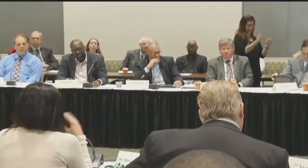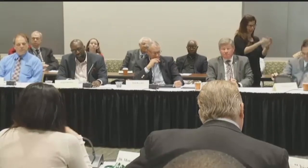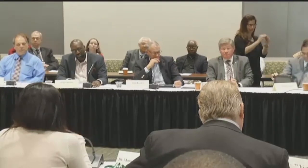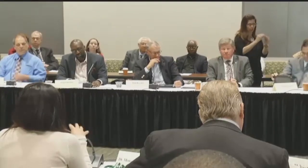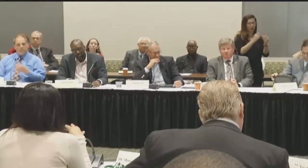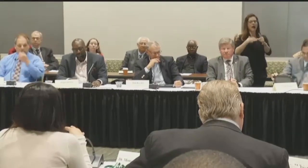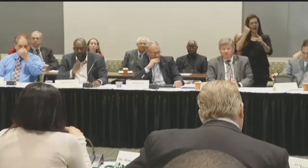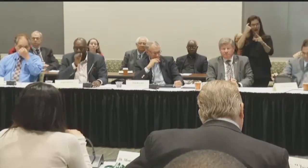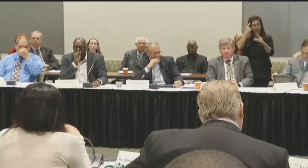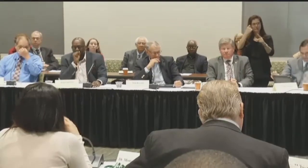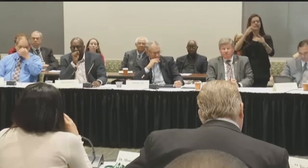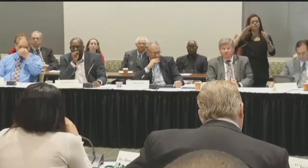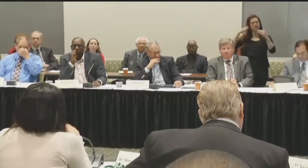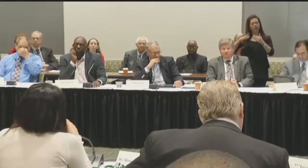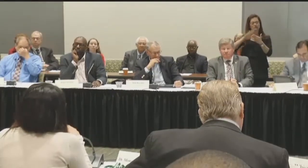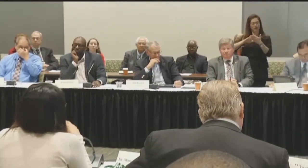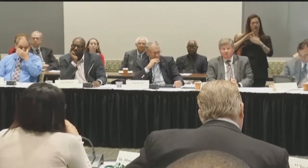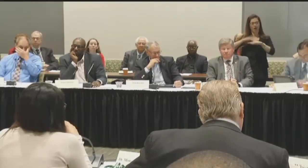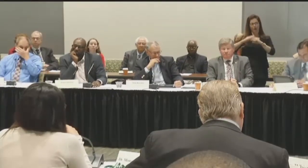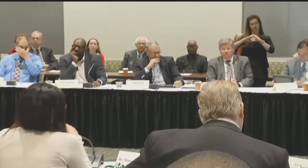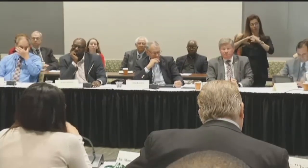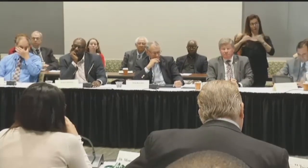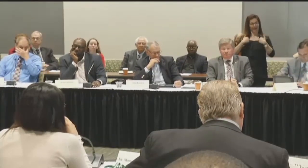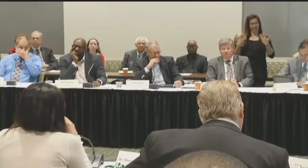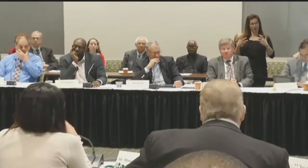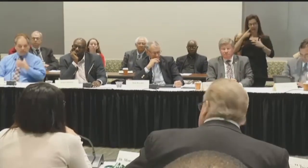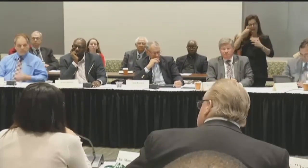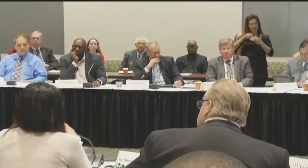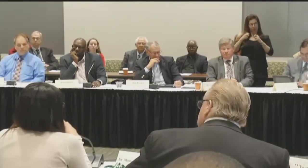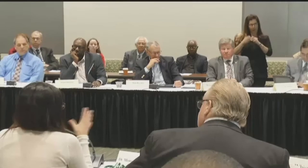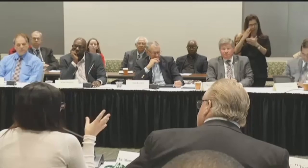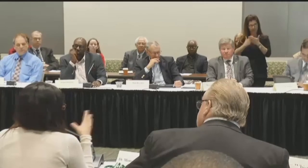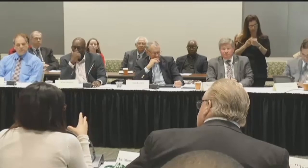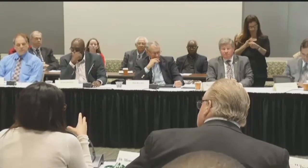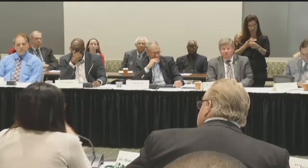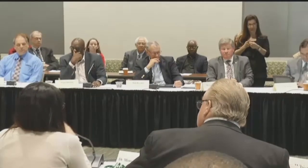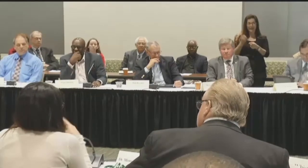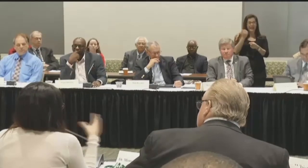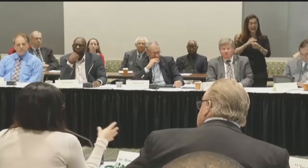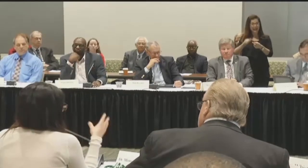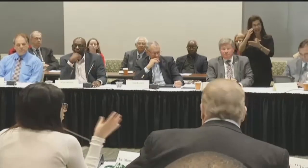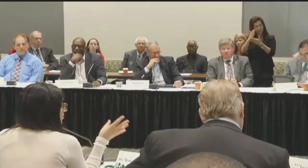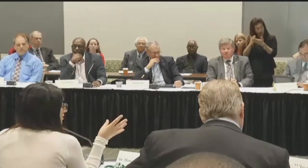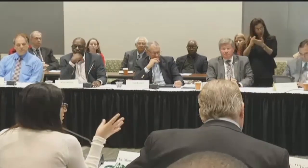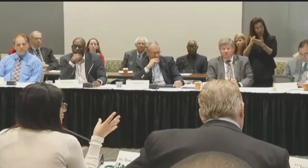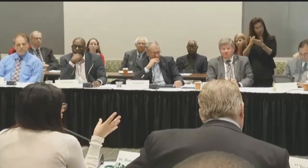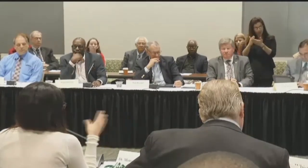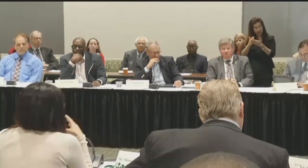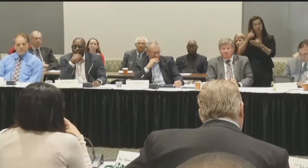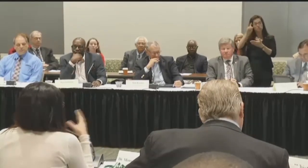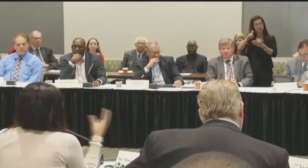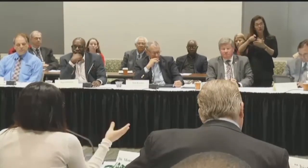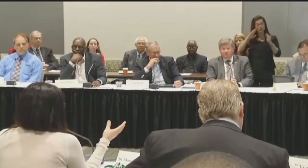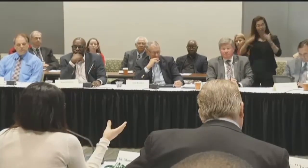have because of leaks and inefficiencies. Is there any possible way to use even part of that savings that was going to go to the